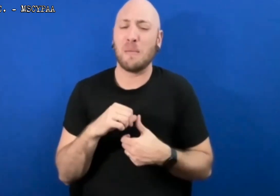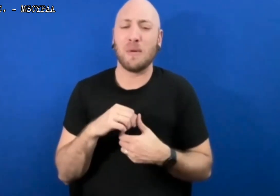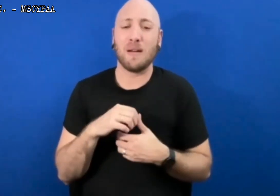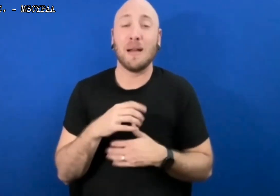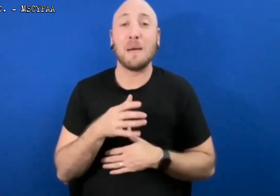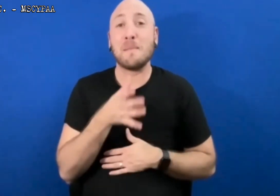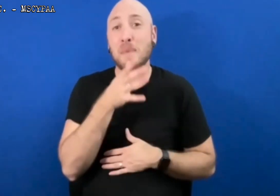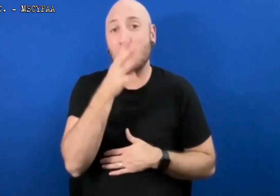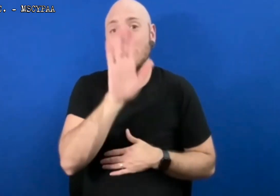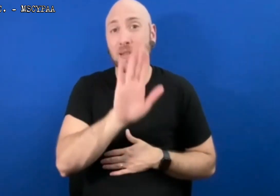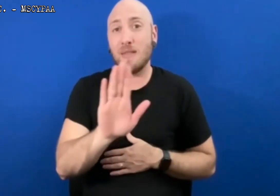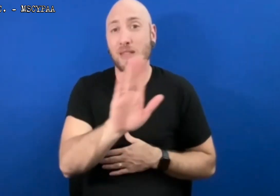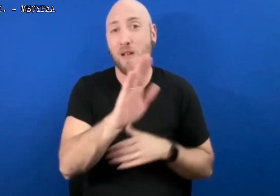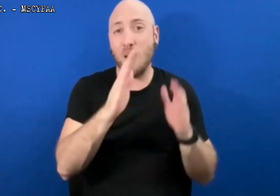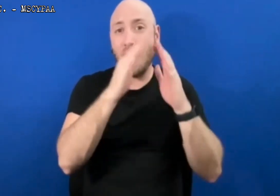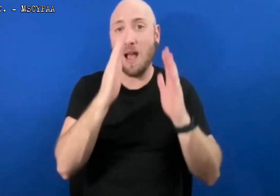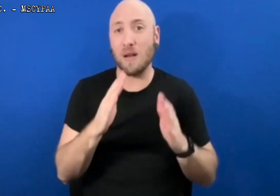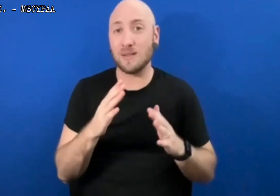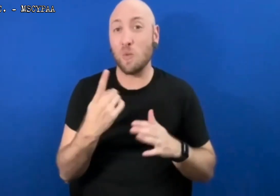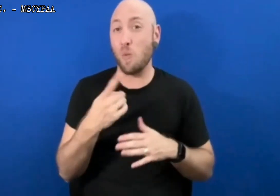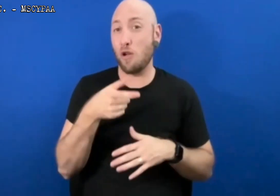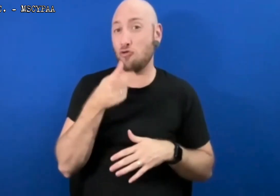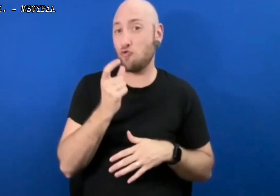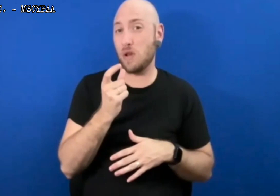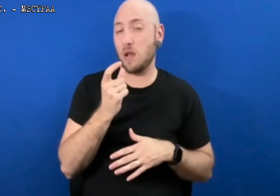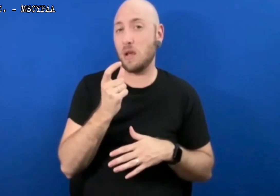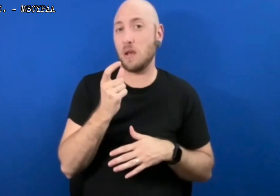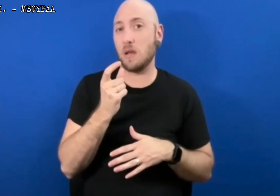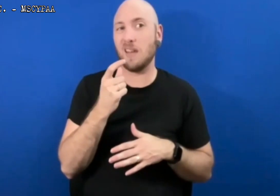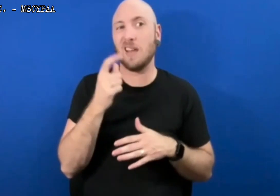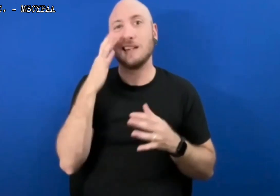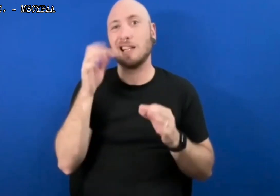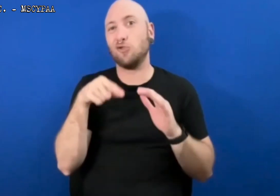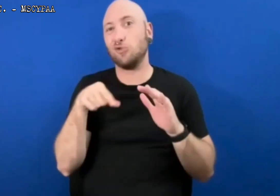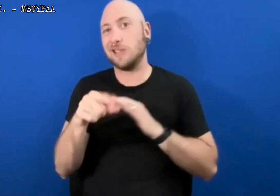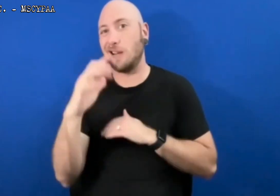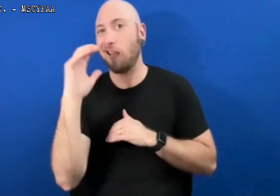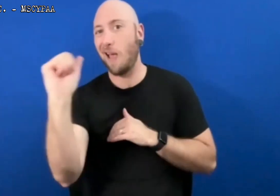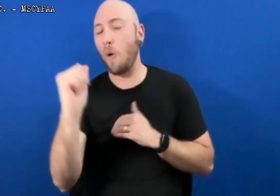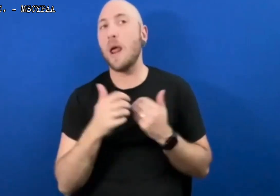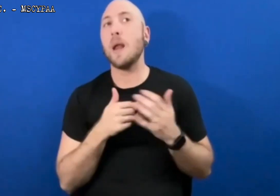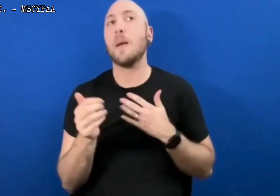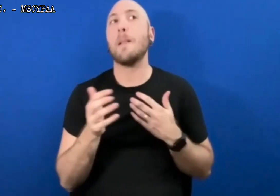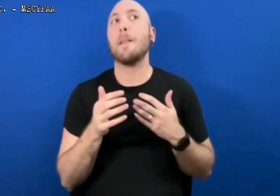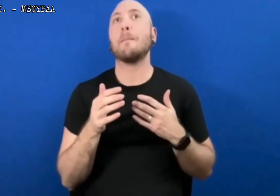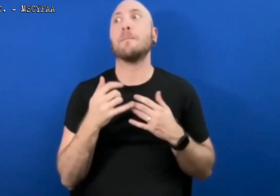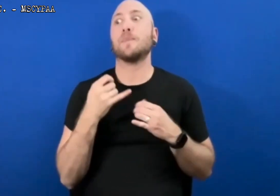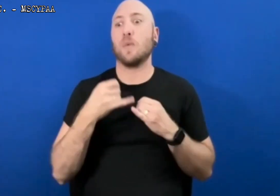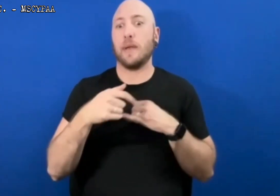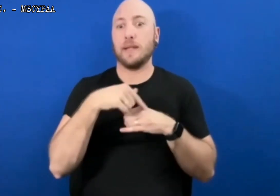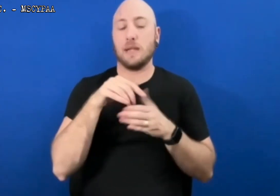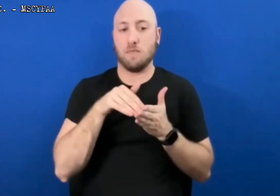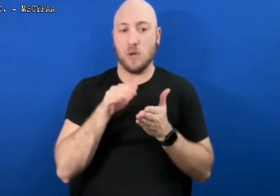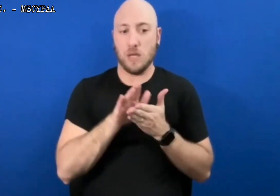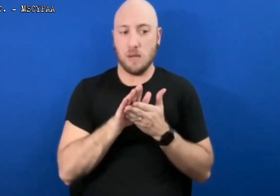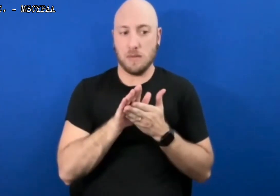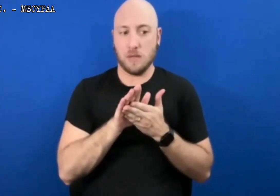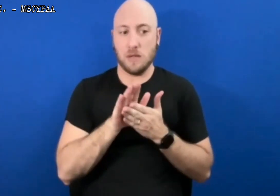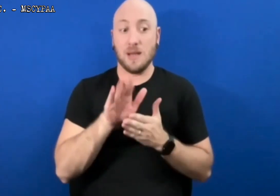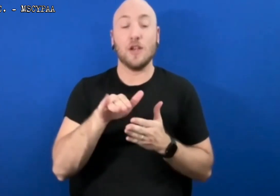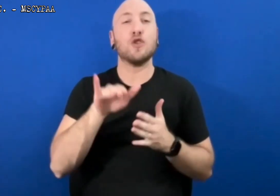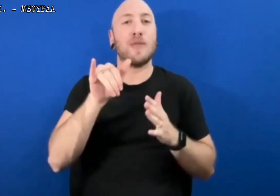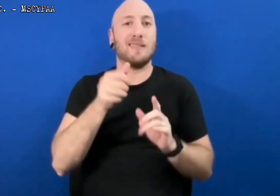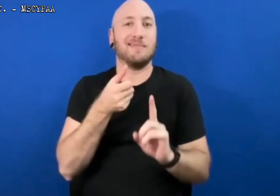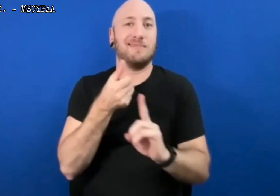it was just chaos. And one thing to mention before I get to that last relapse was this was right when the pandemic